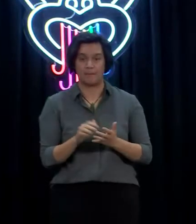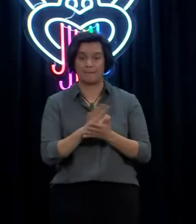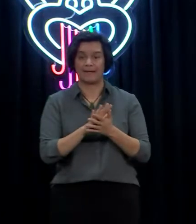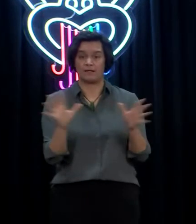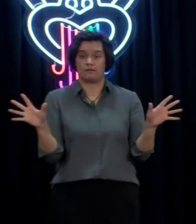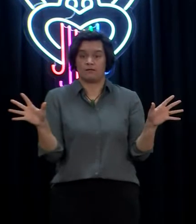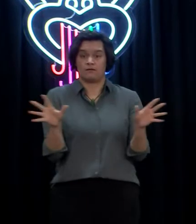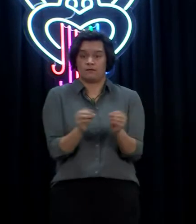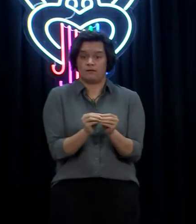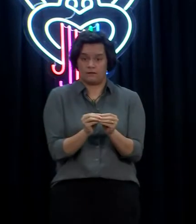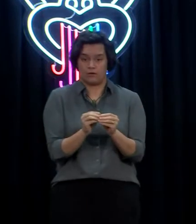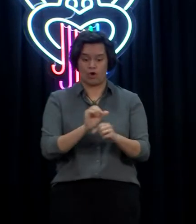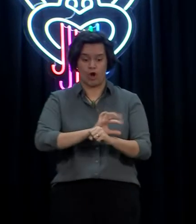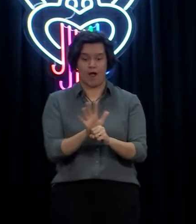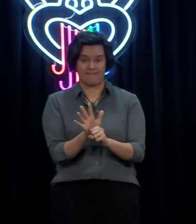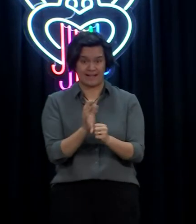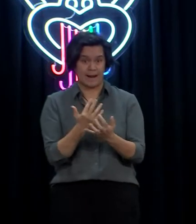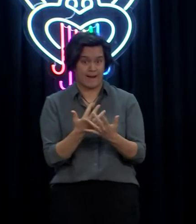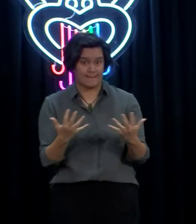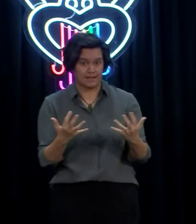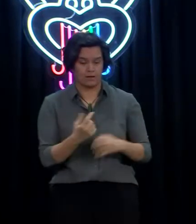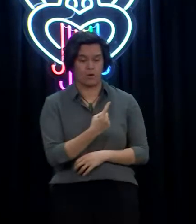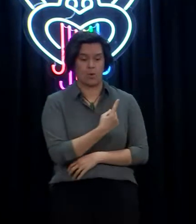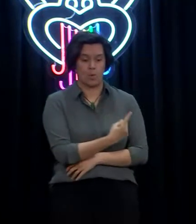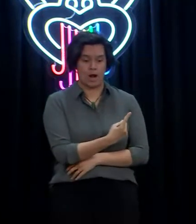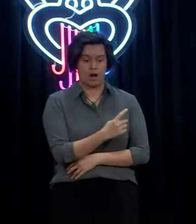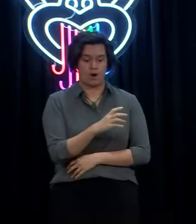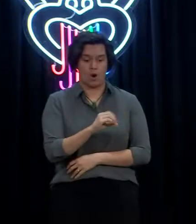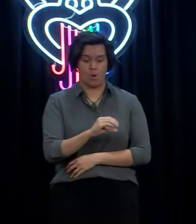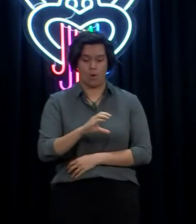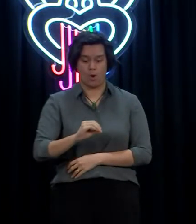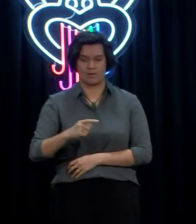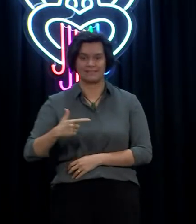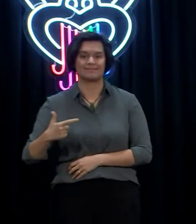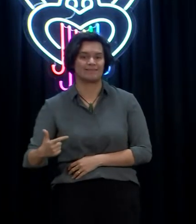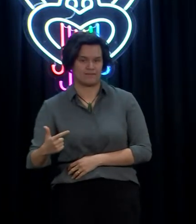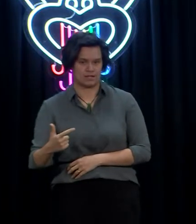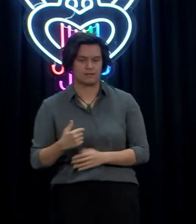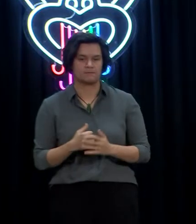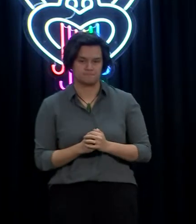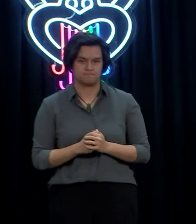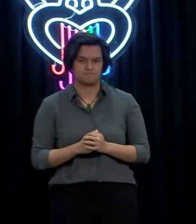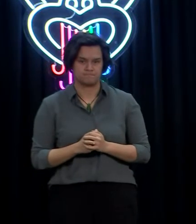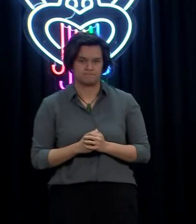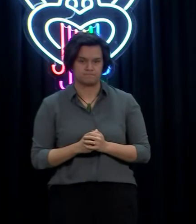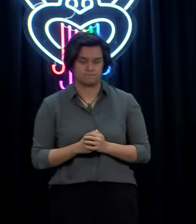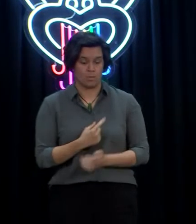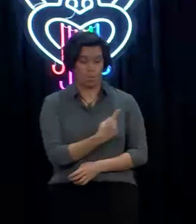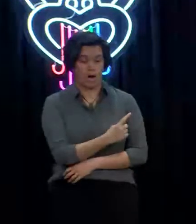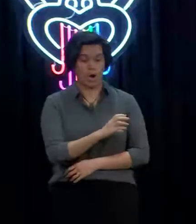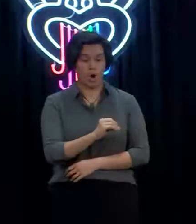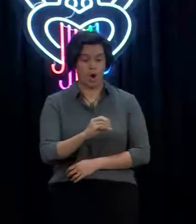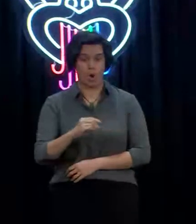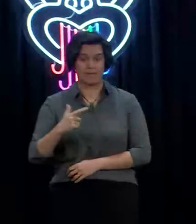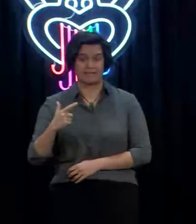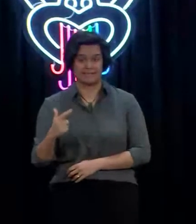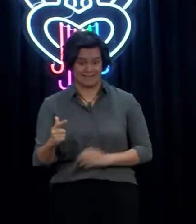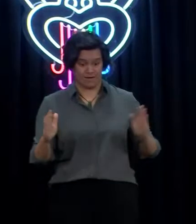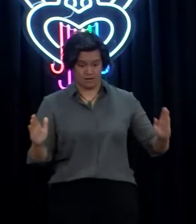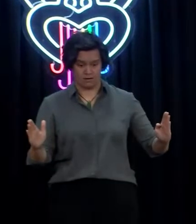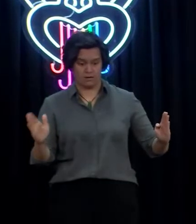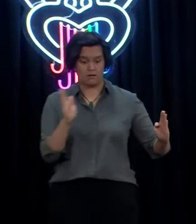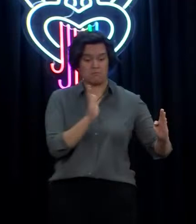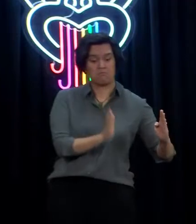total number of cases in this outbreak to 1,007. Of those total cases, I am pleased to